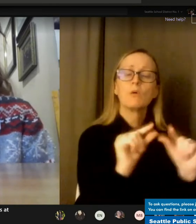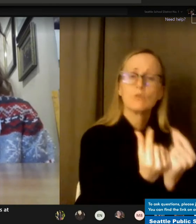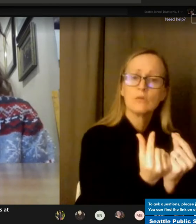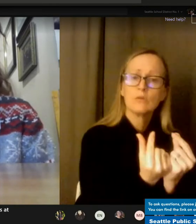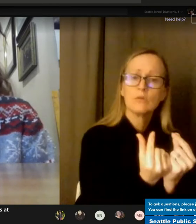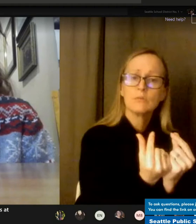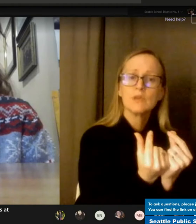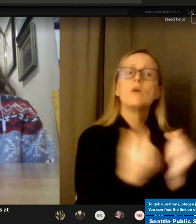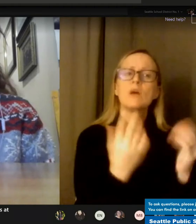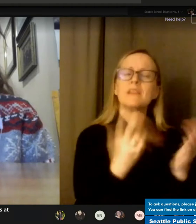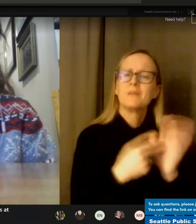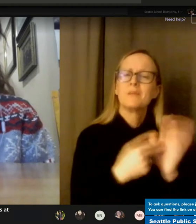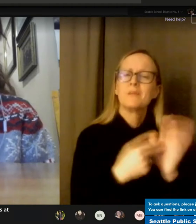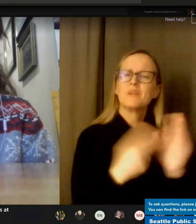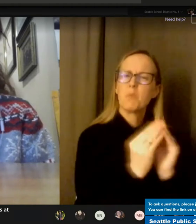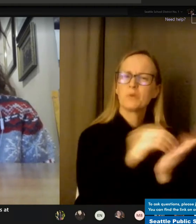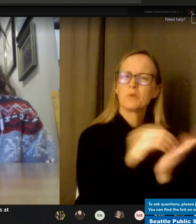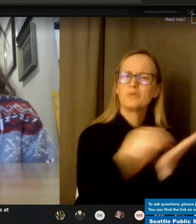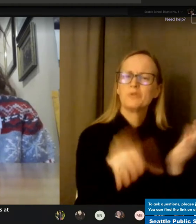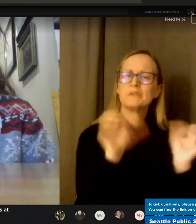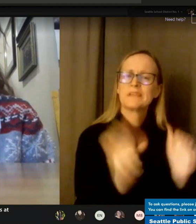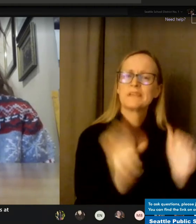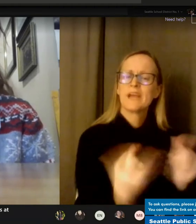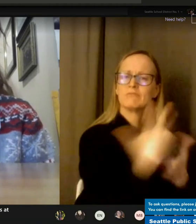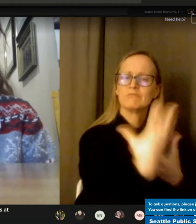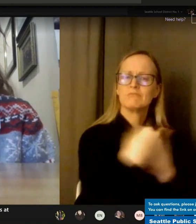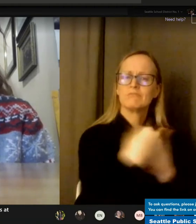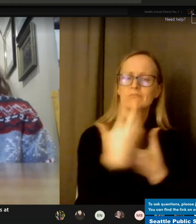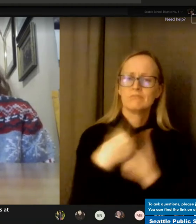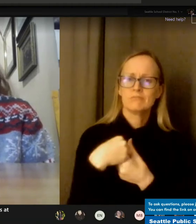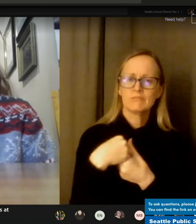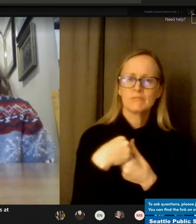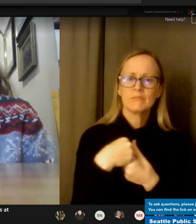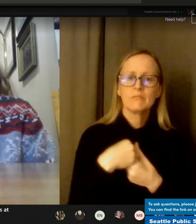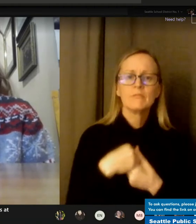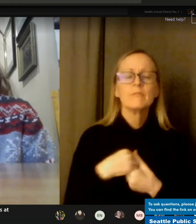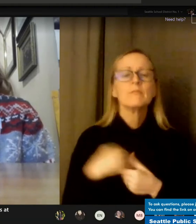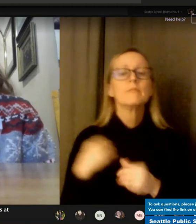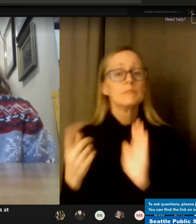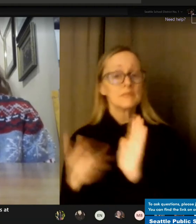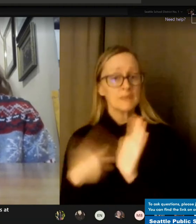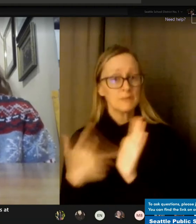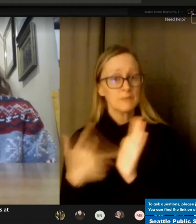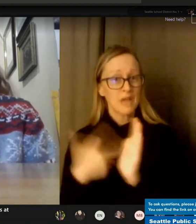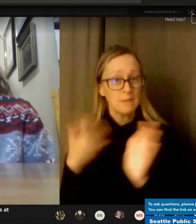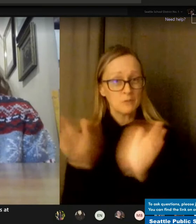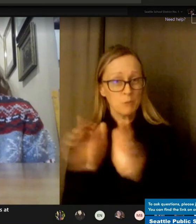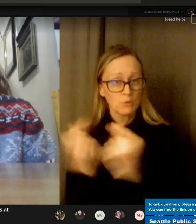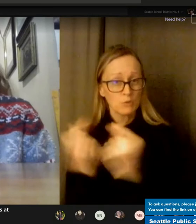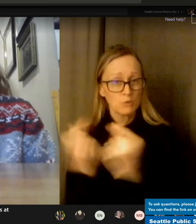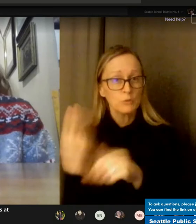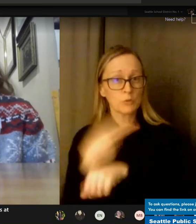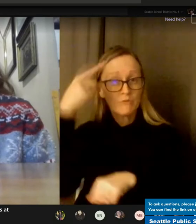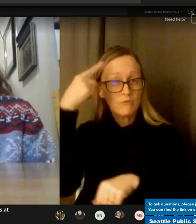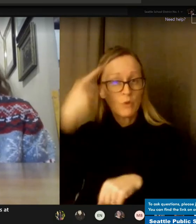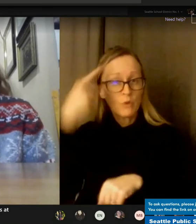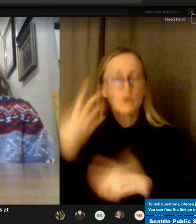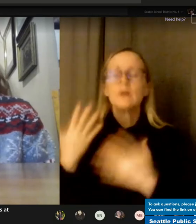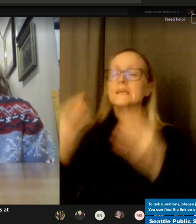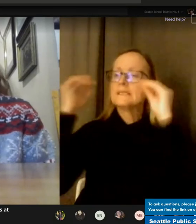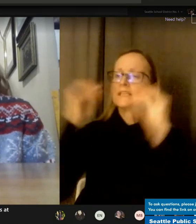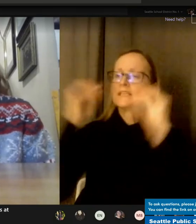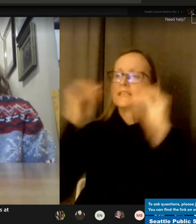participation. At other times, it is used to teach specific skills, for example, in reading or in